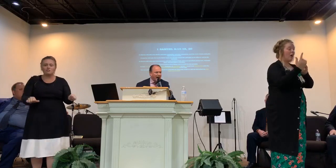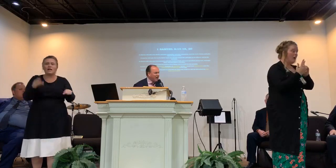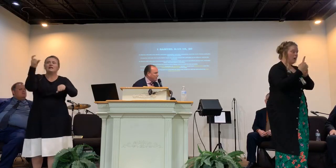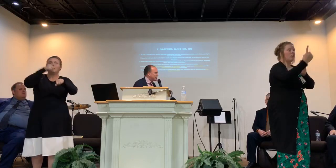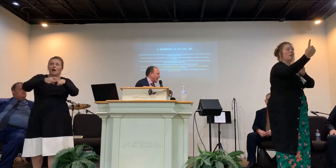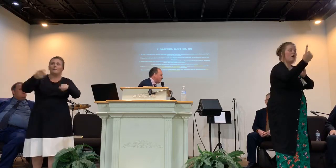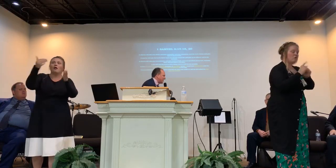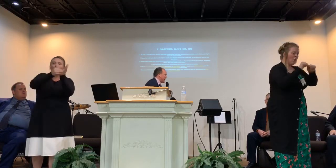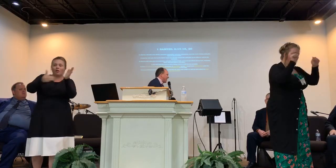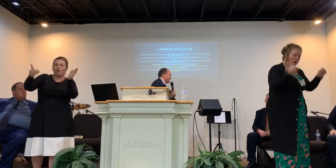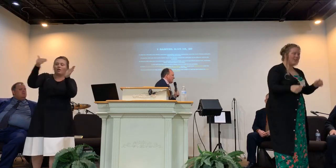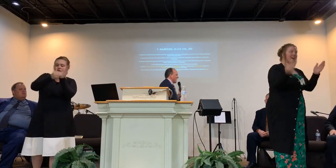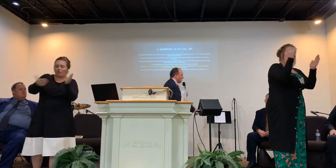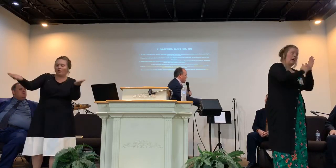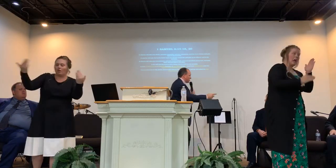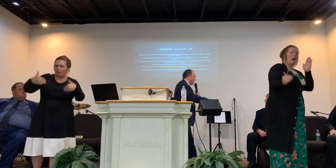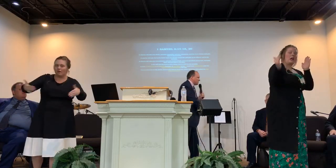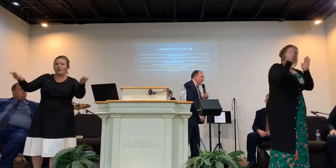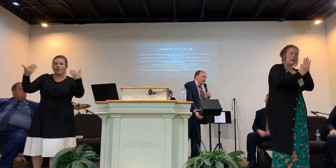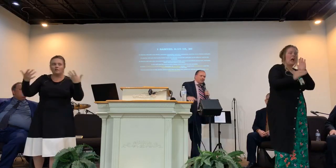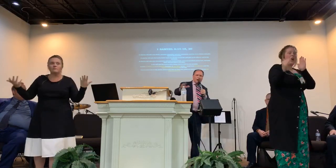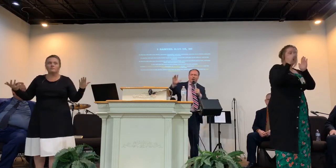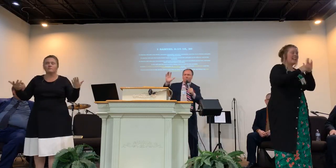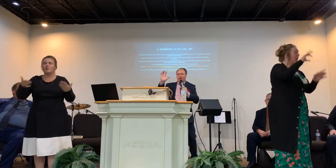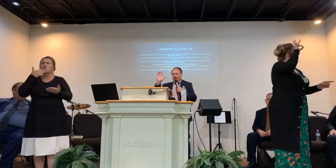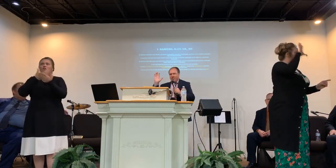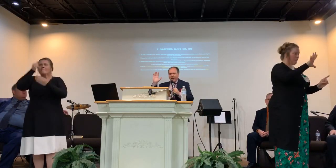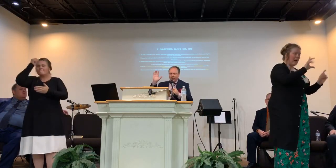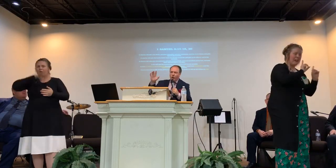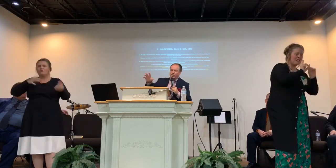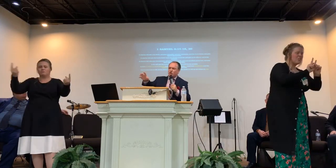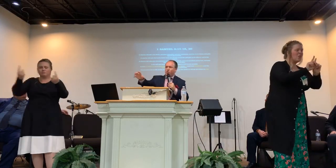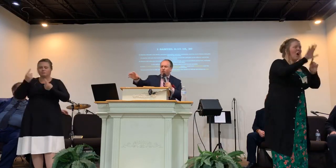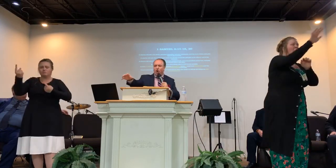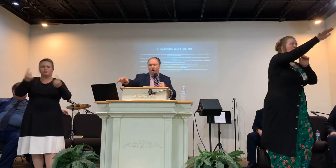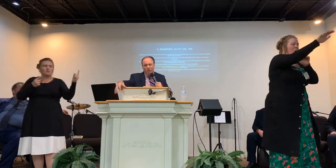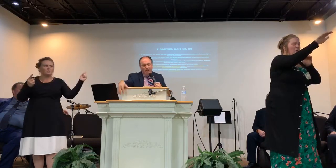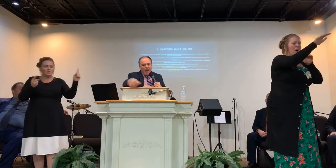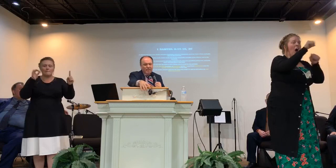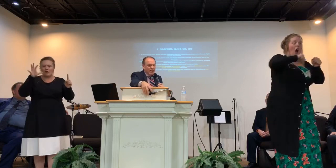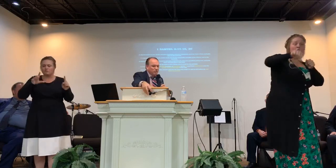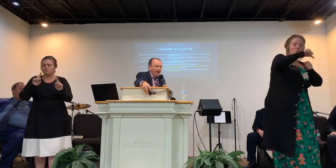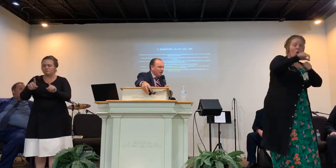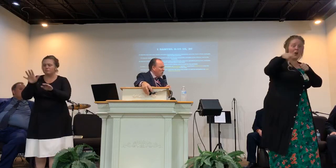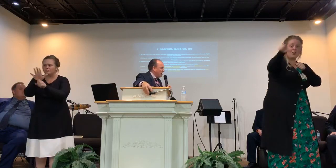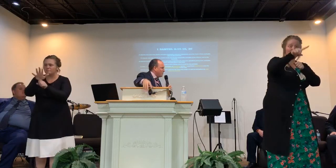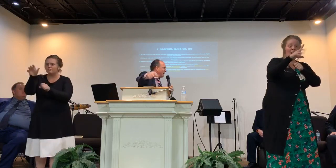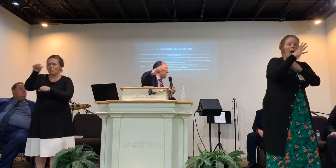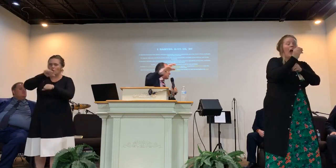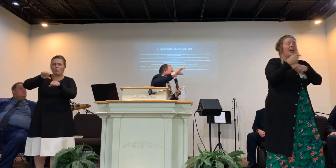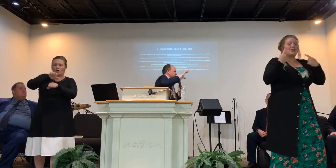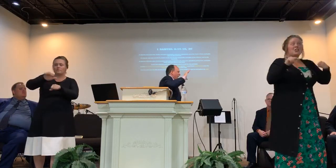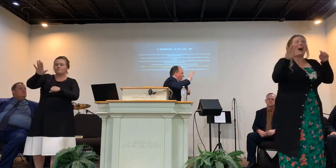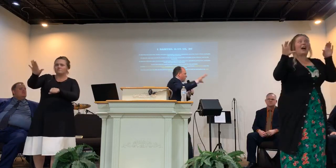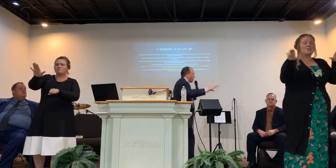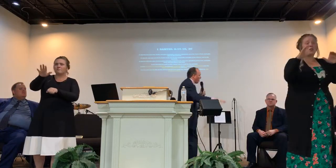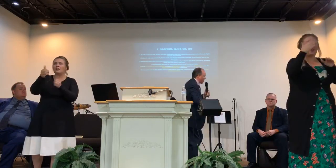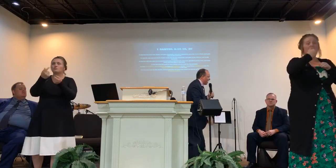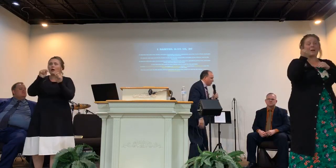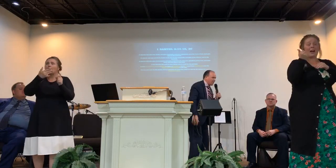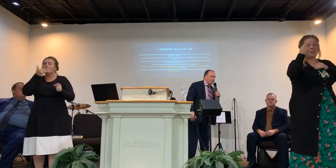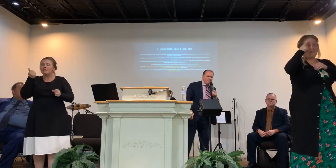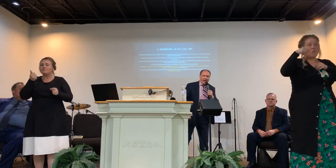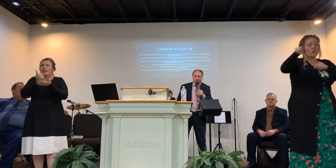and time and time again, and these good men come up and they anoint you with oil and they try to do their best to help